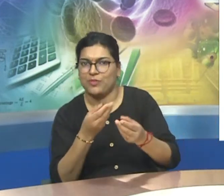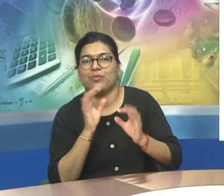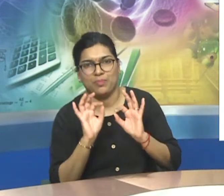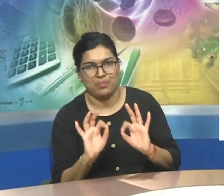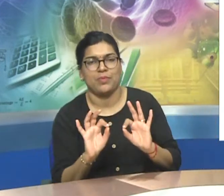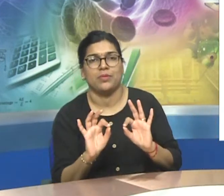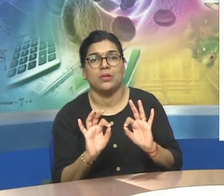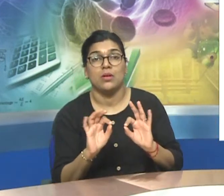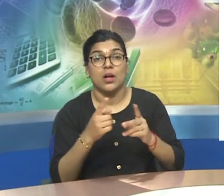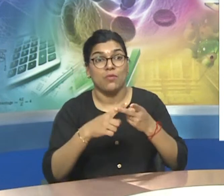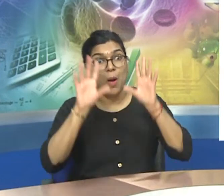as per our liking.